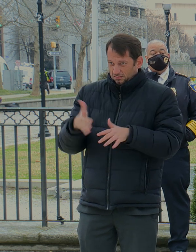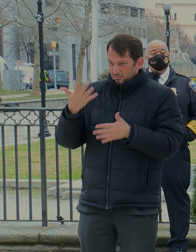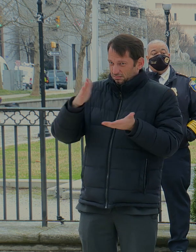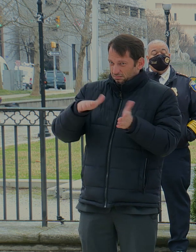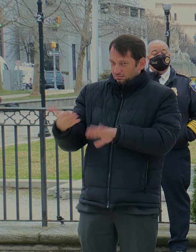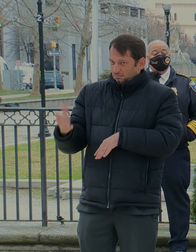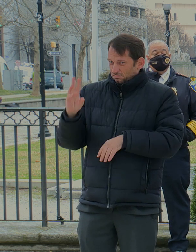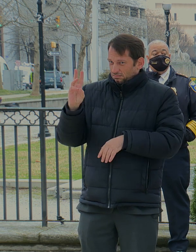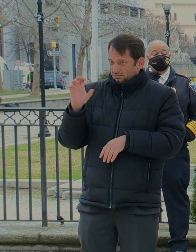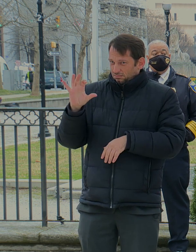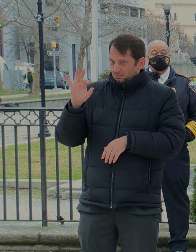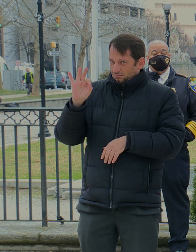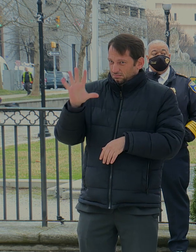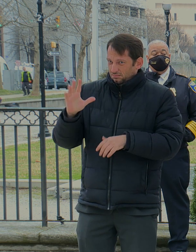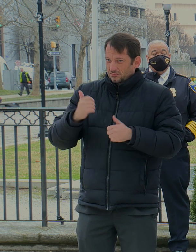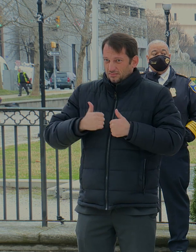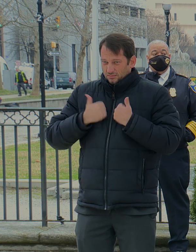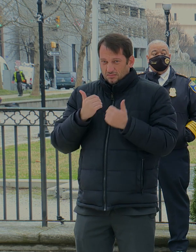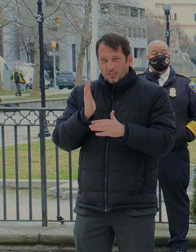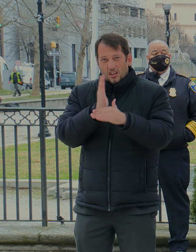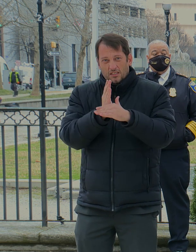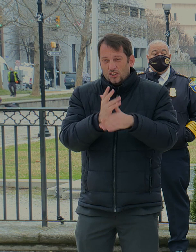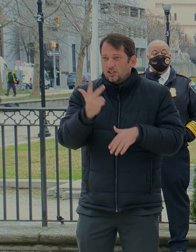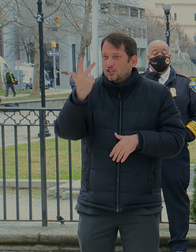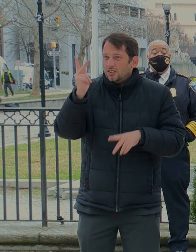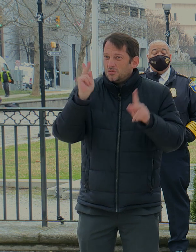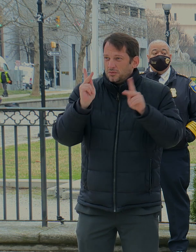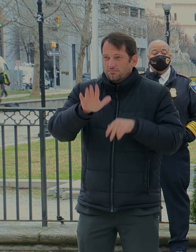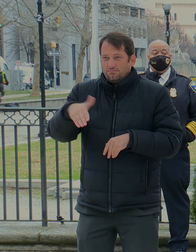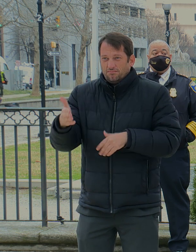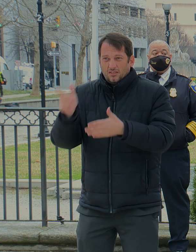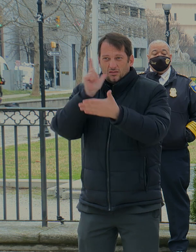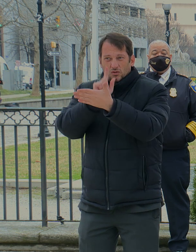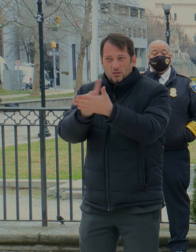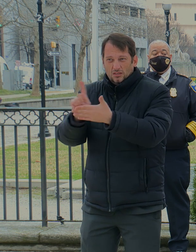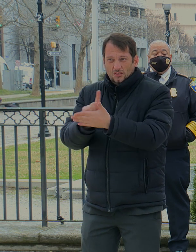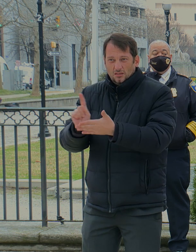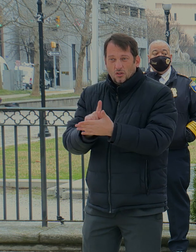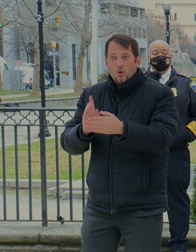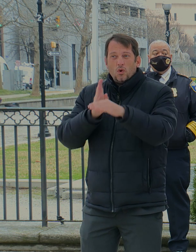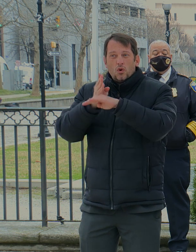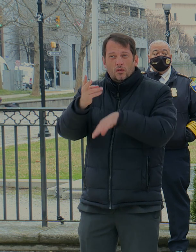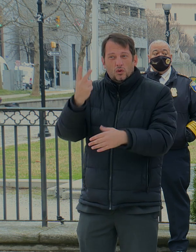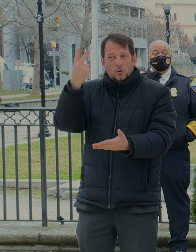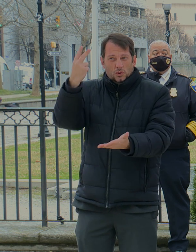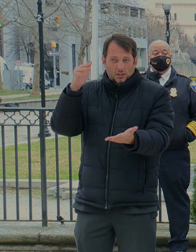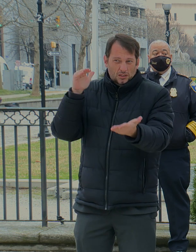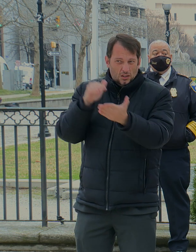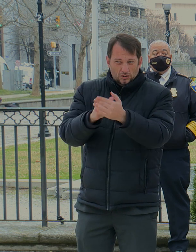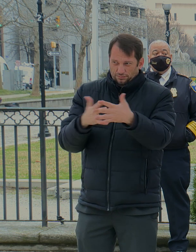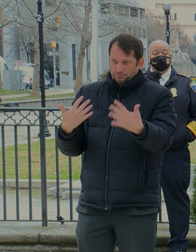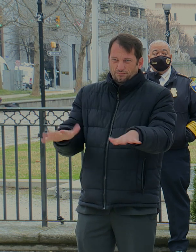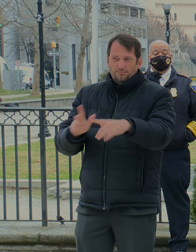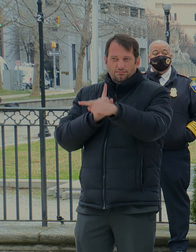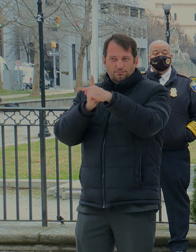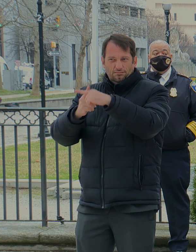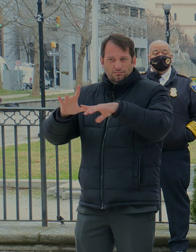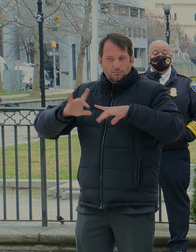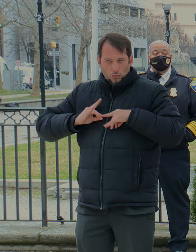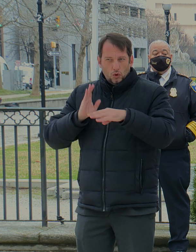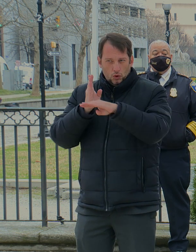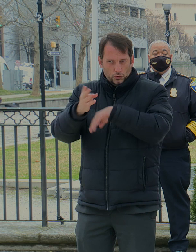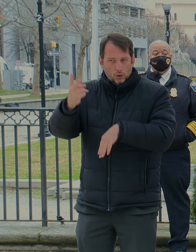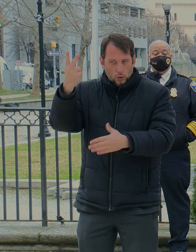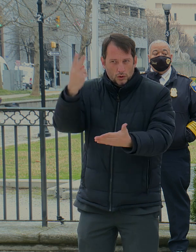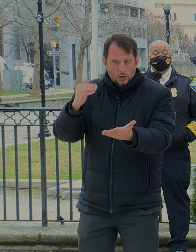over 3 deaths per day, with over 32,000 cases here in Baltimore City. There has been a 19% decrease from where we